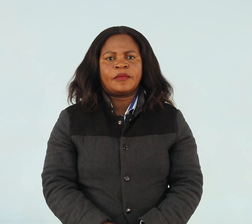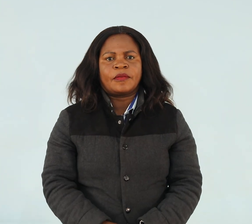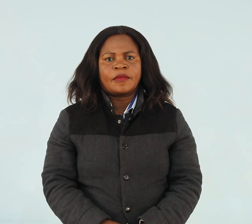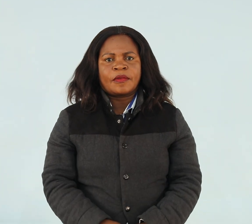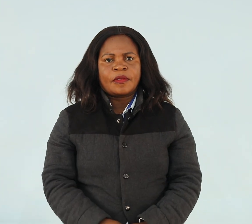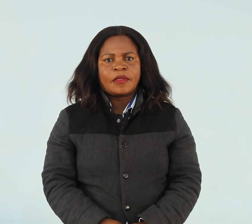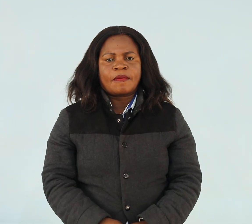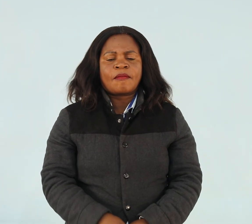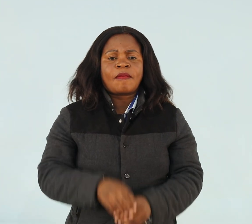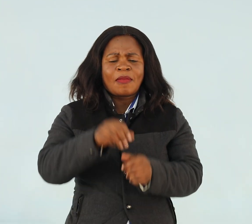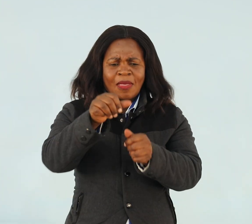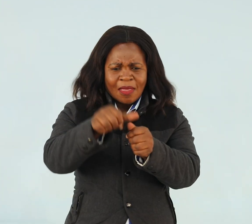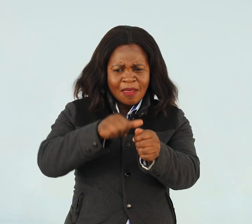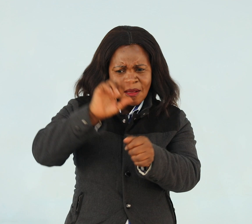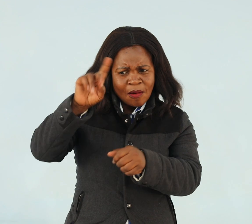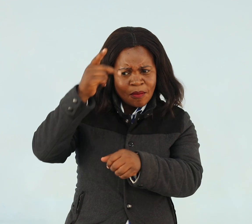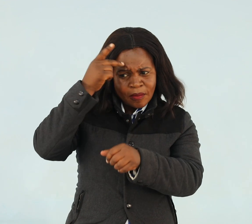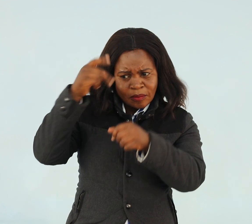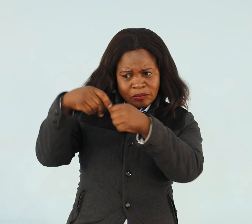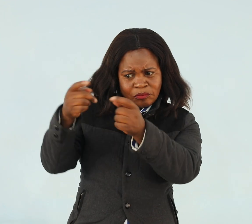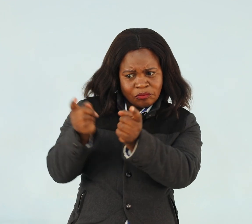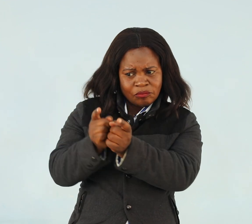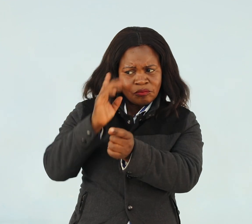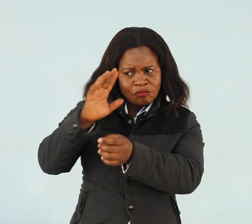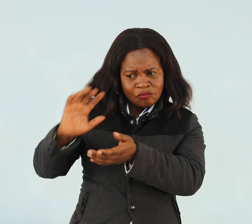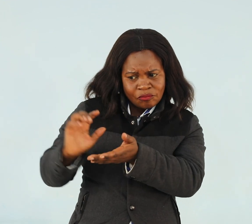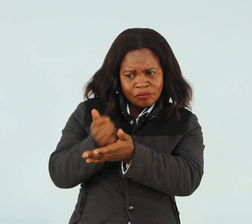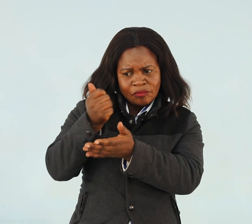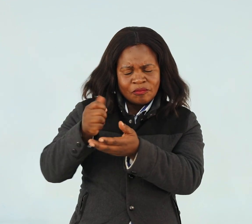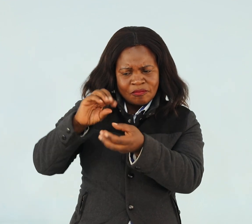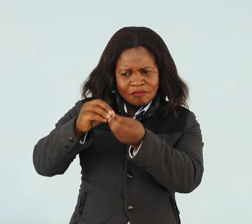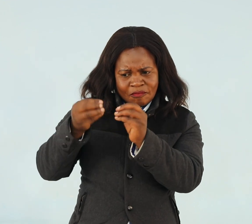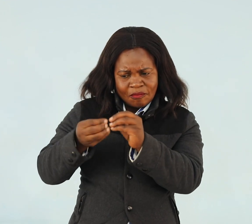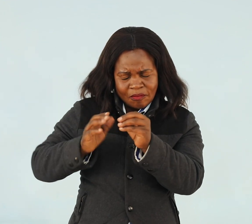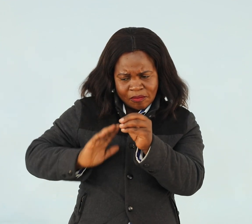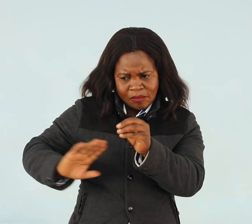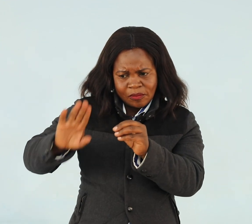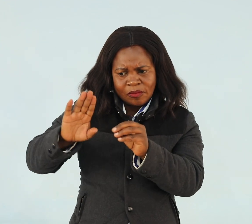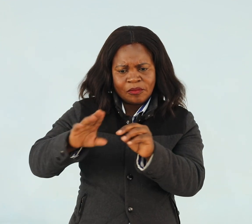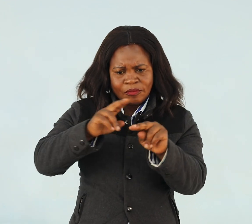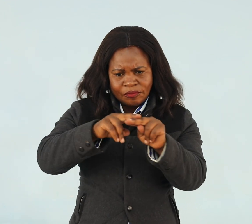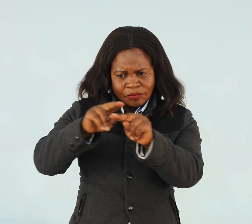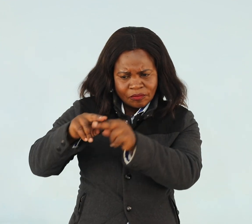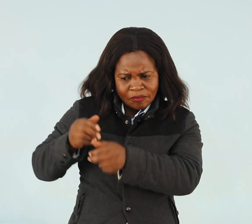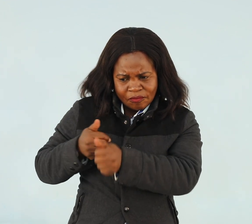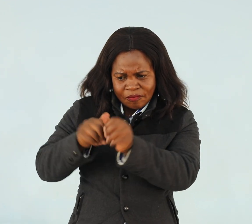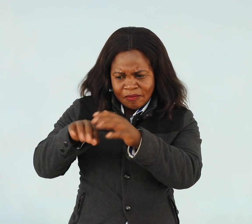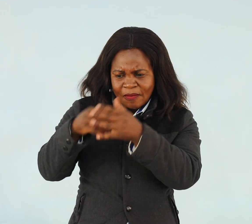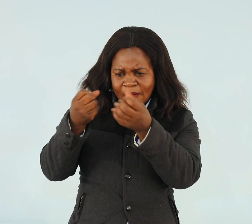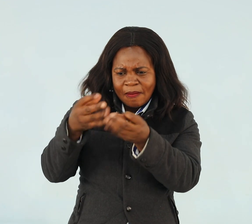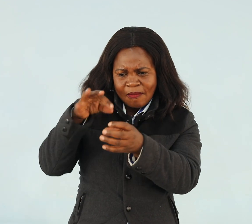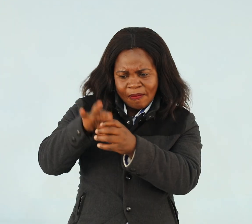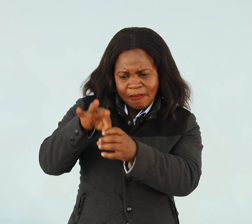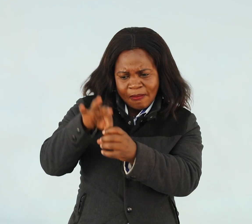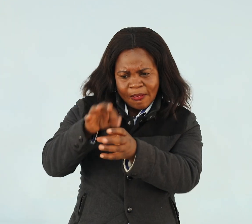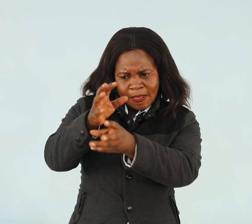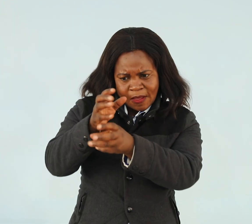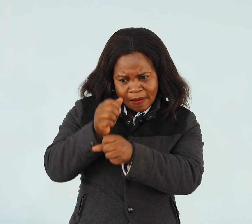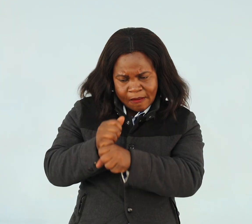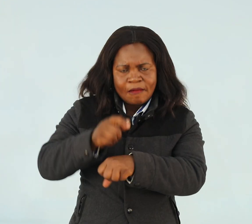Each political party will get a number of these seats based on how many votes it received during the election.